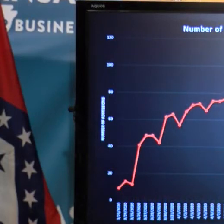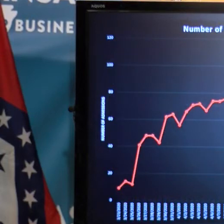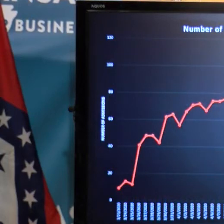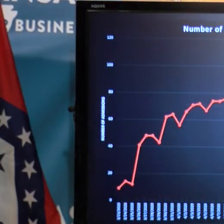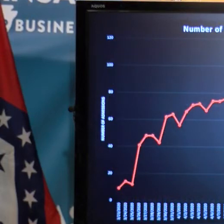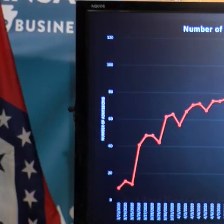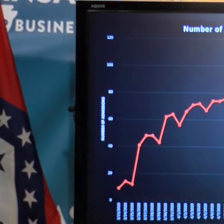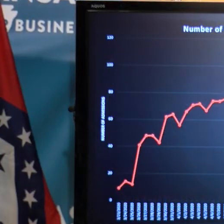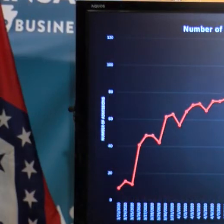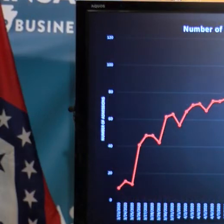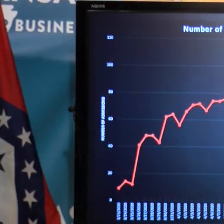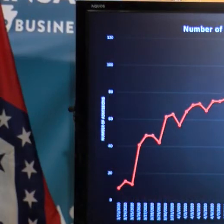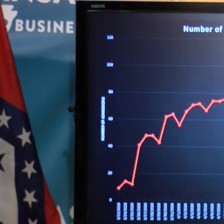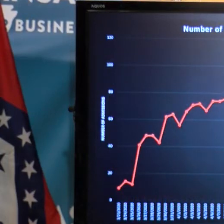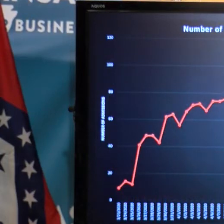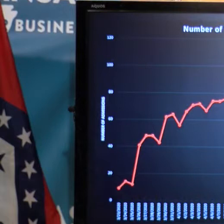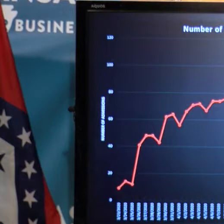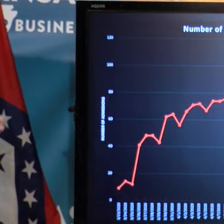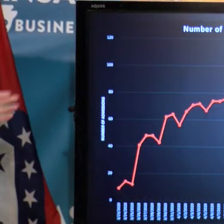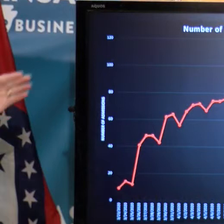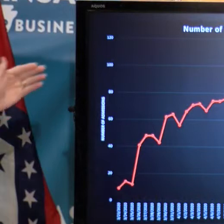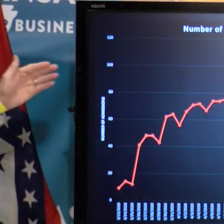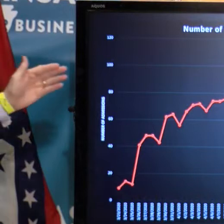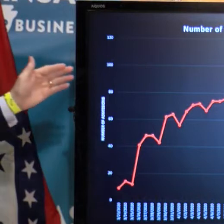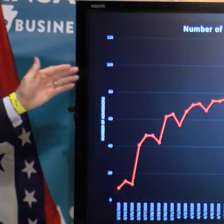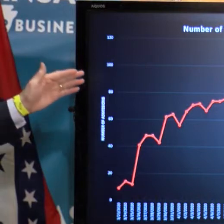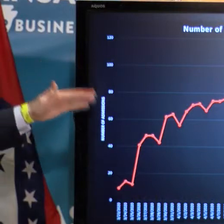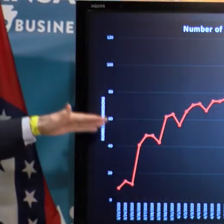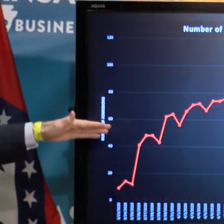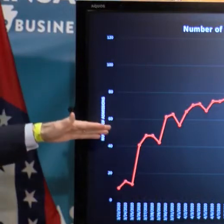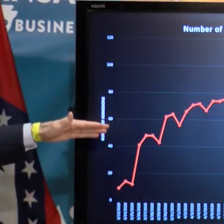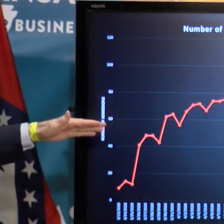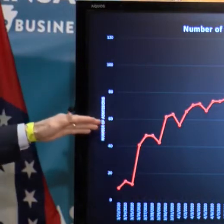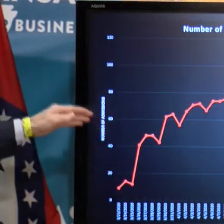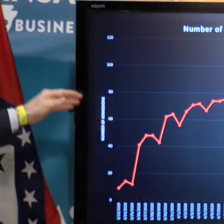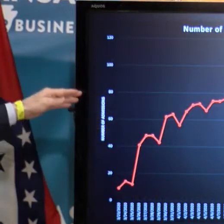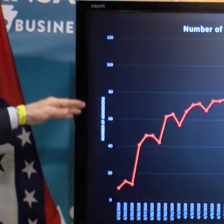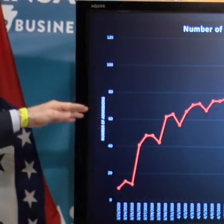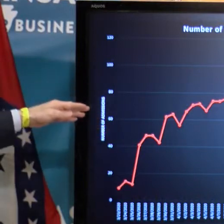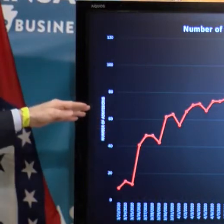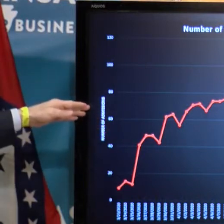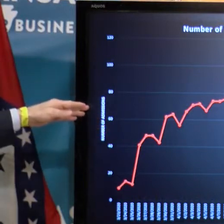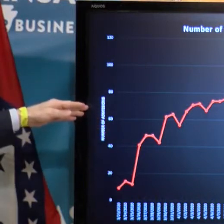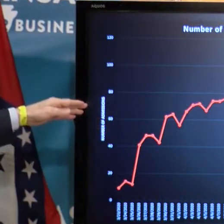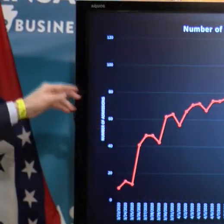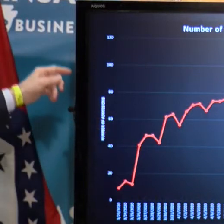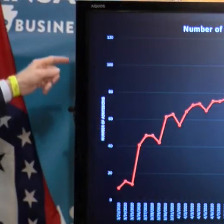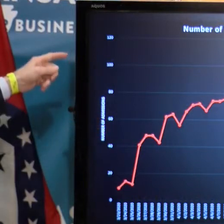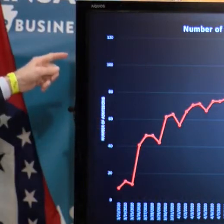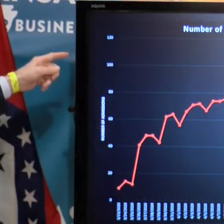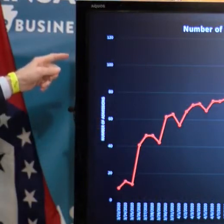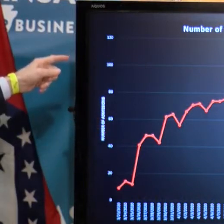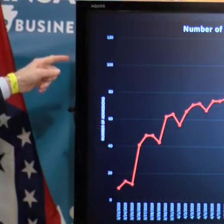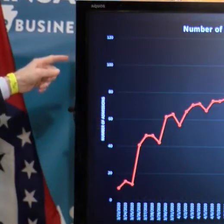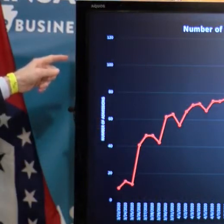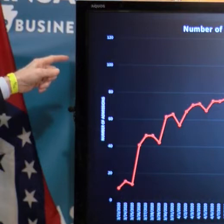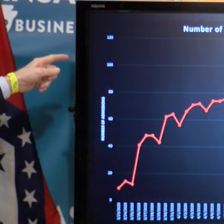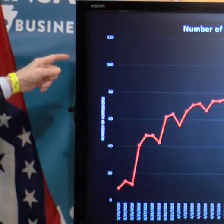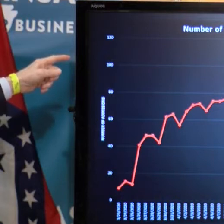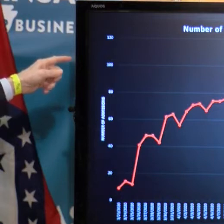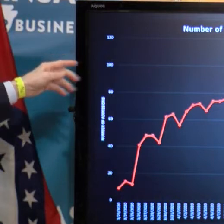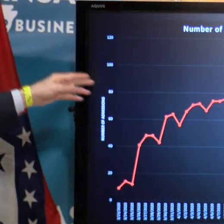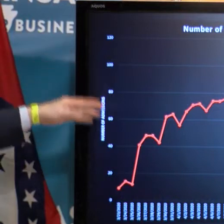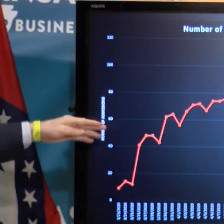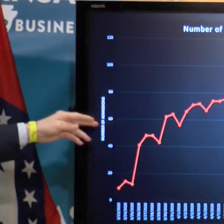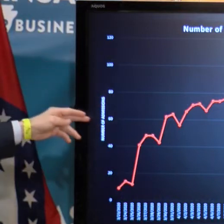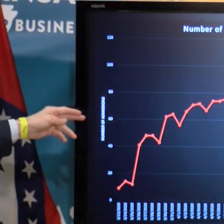COVID-19 patients, and you can see where we've actually reduced the numbers, where we were up way over